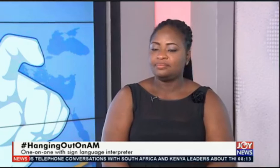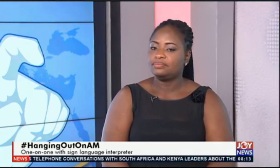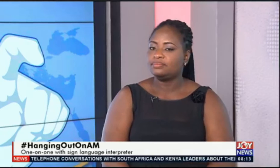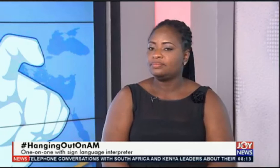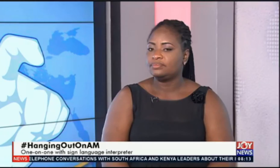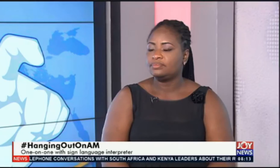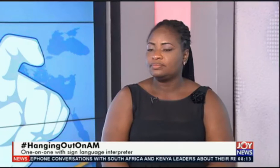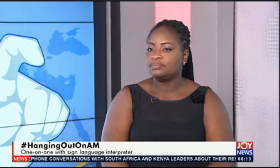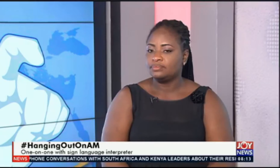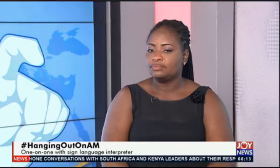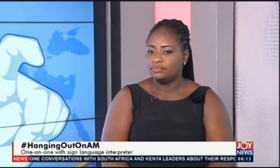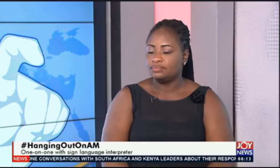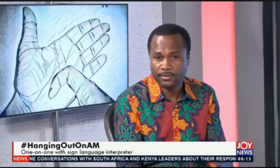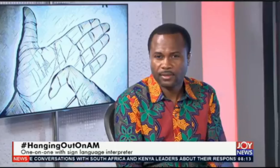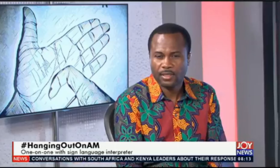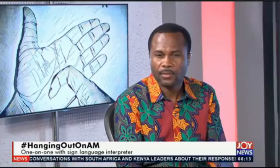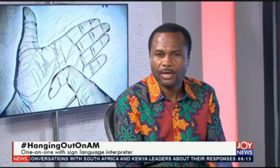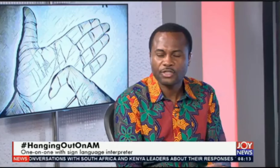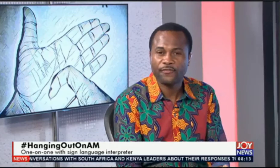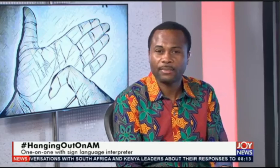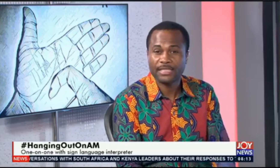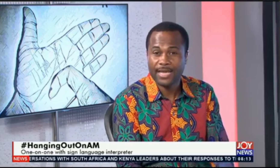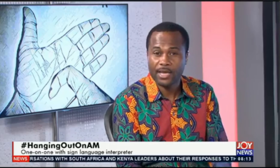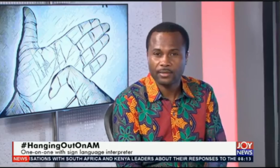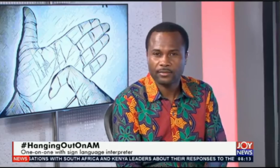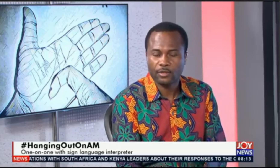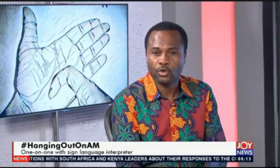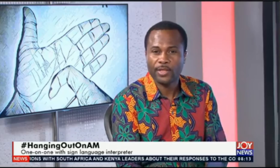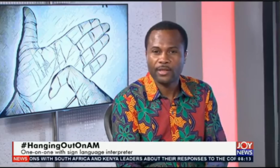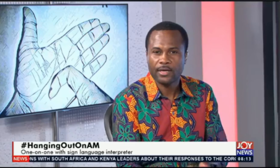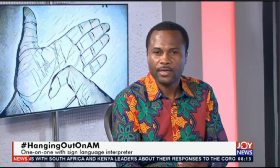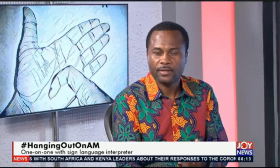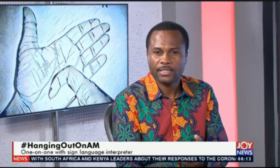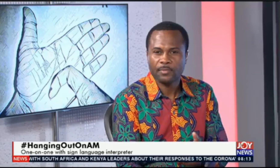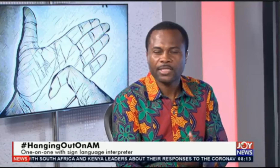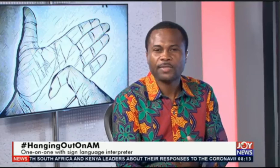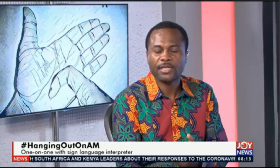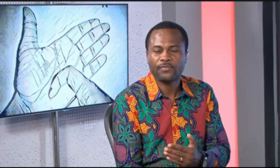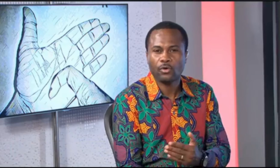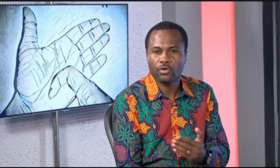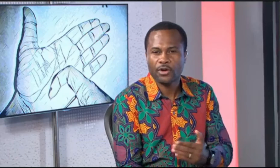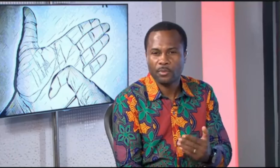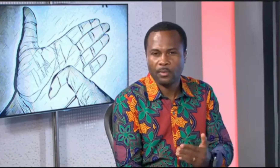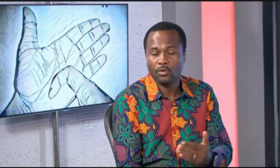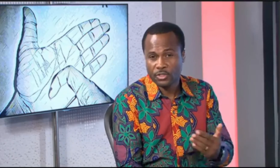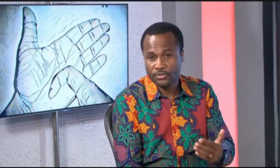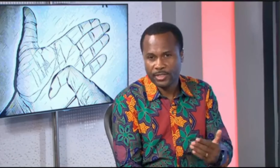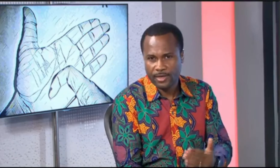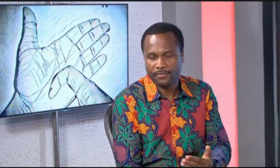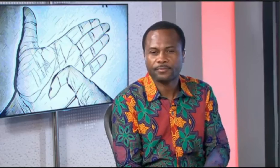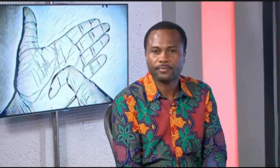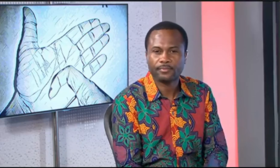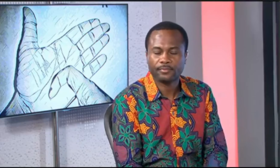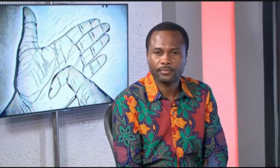When you wanted to learn the signing, how did your family take it, knowing that this is the perception even ordinary people on the streets